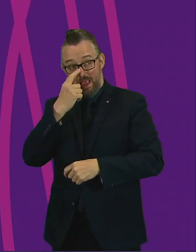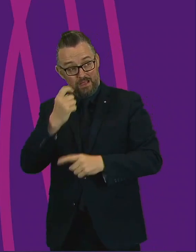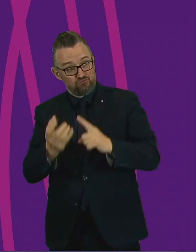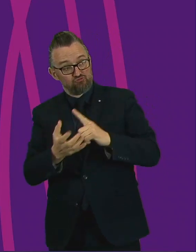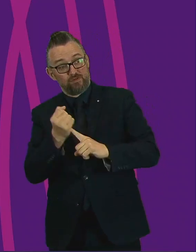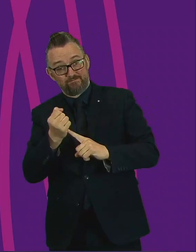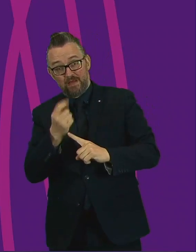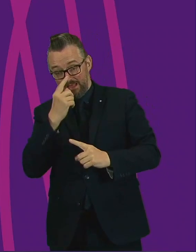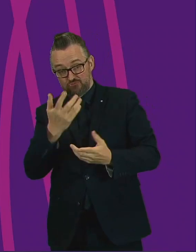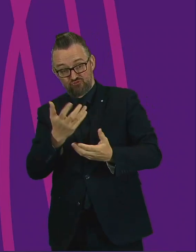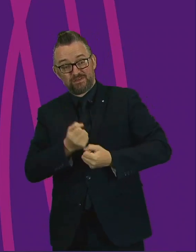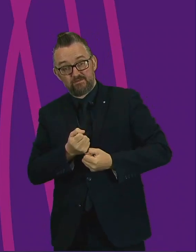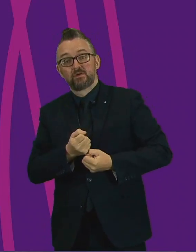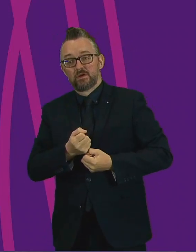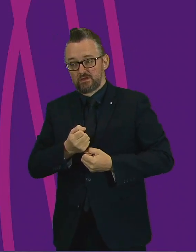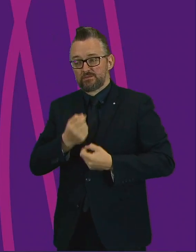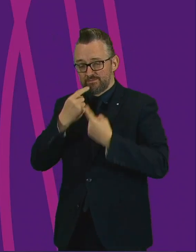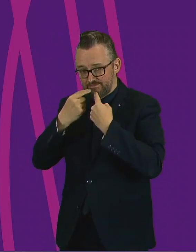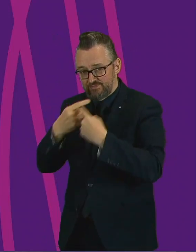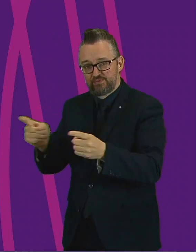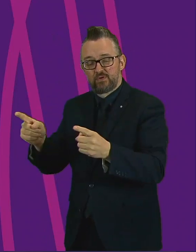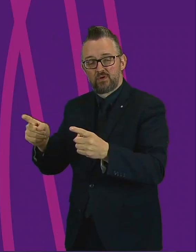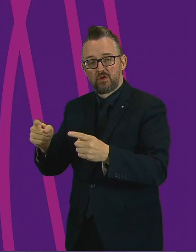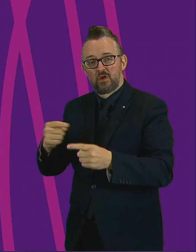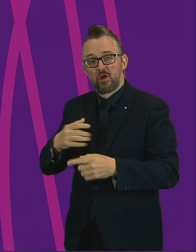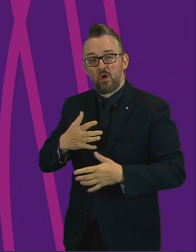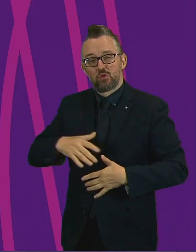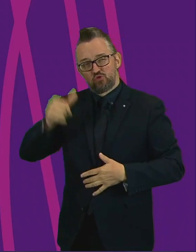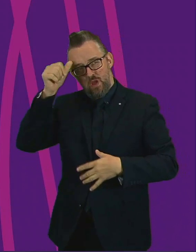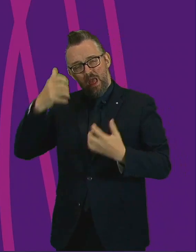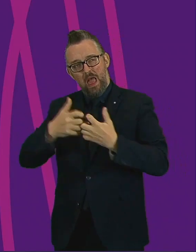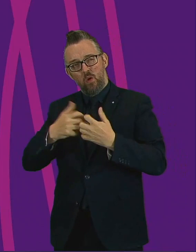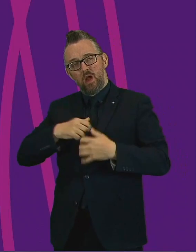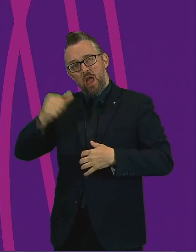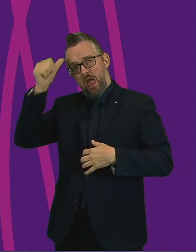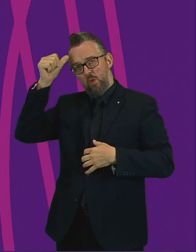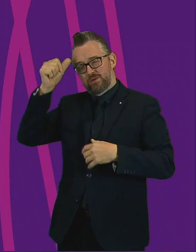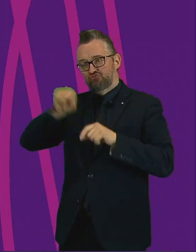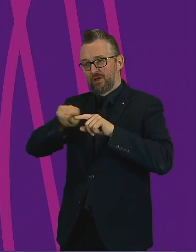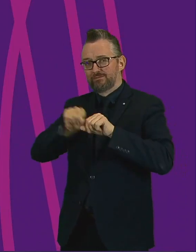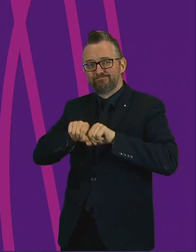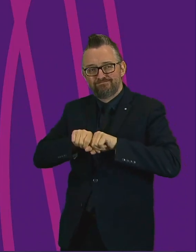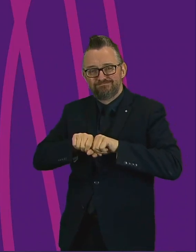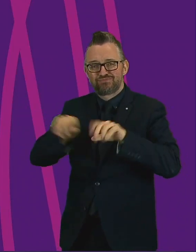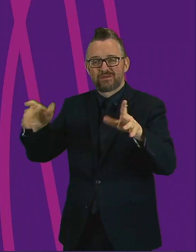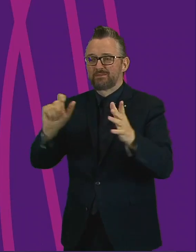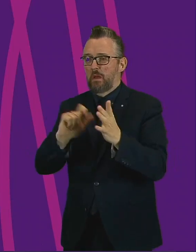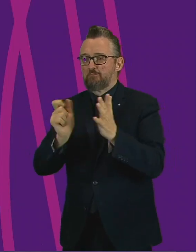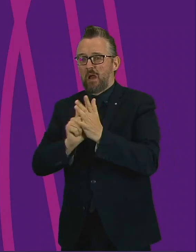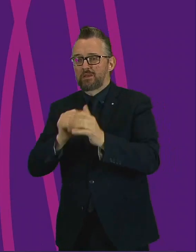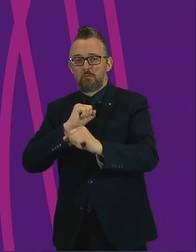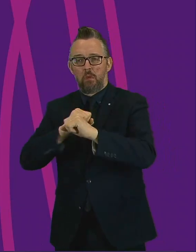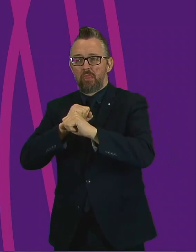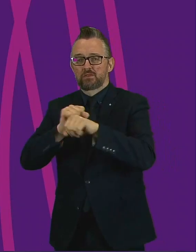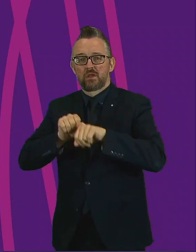encouraged to apply for it. But we will look to see how we can raise awareness and market the importance of that as widely as